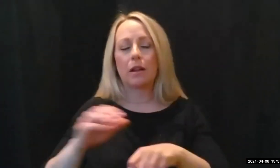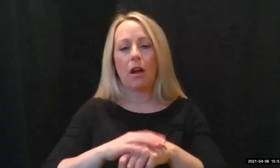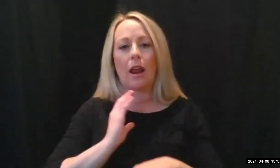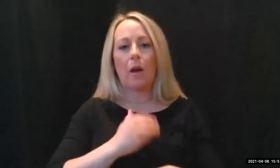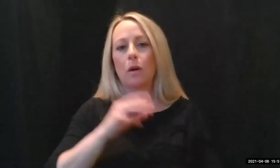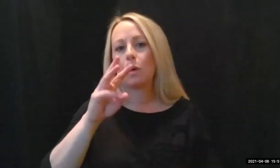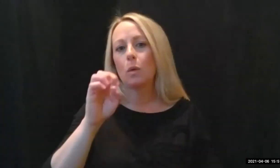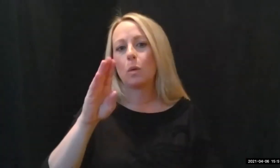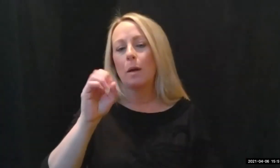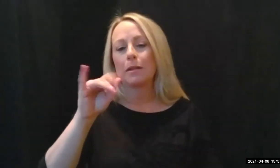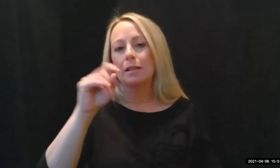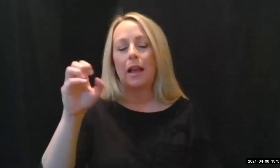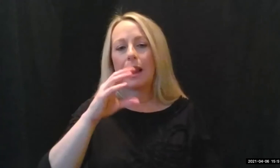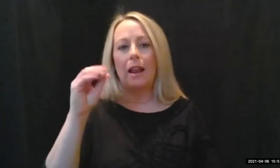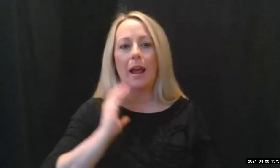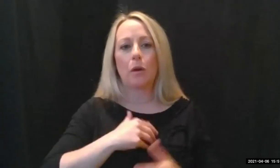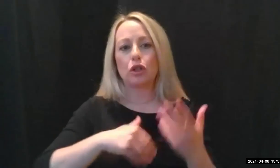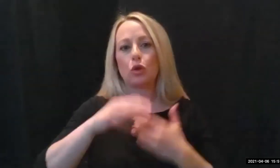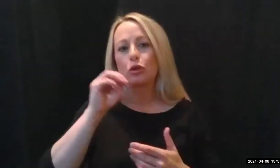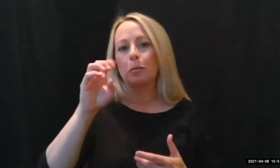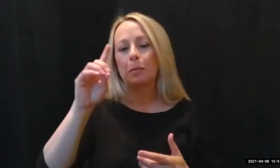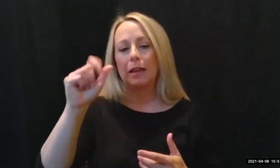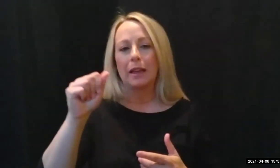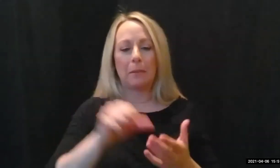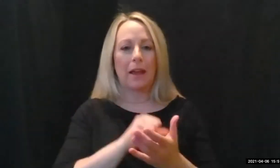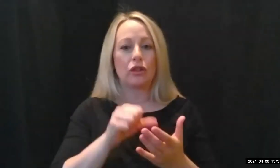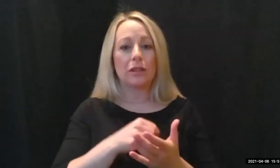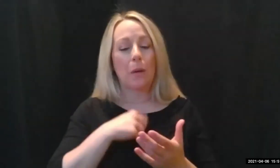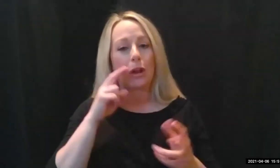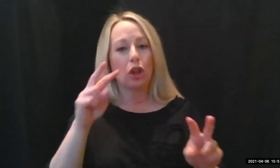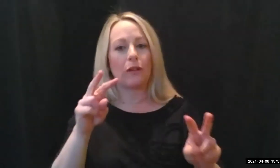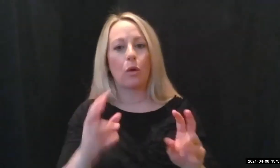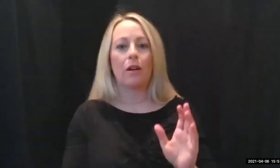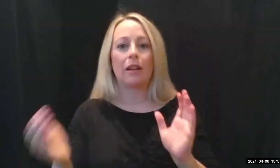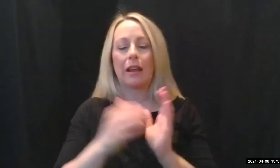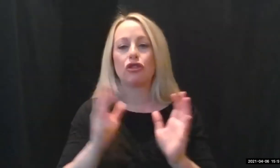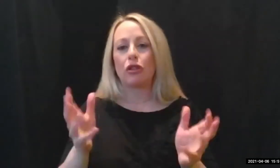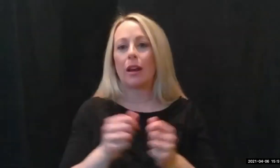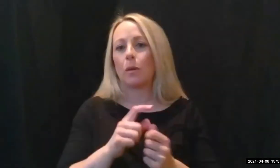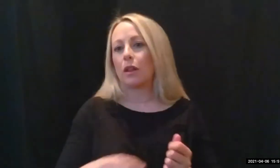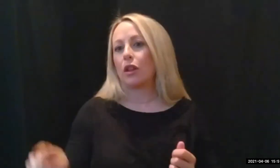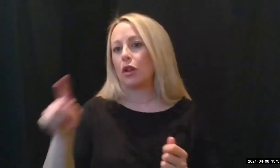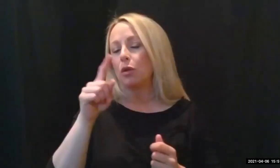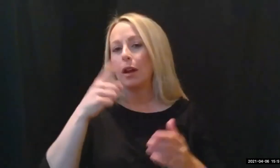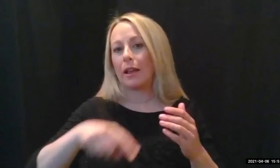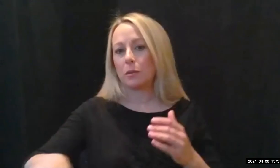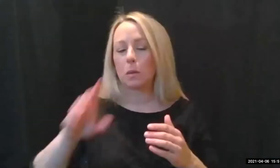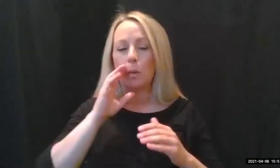as on our social media pages, so you can check that there. And we look forward again to talking with you all next week. We will send any